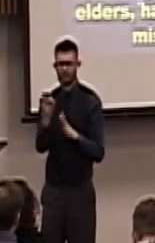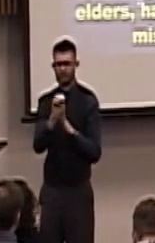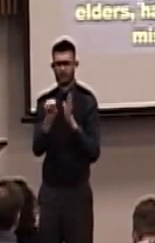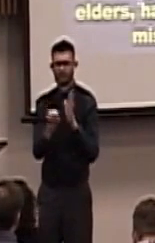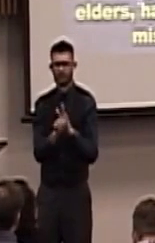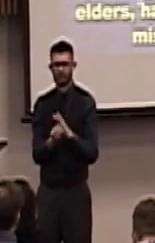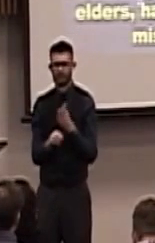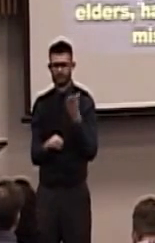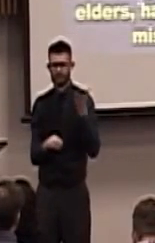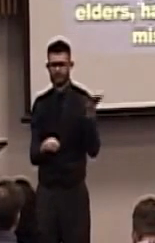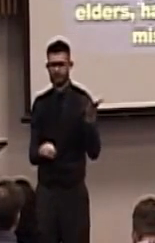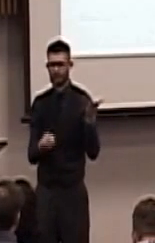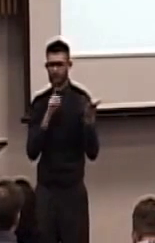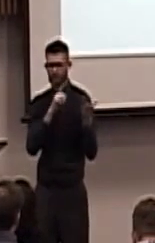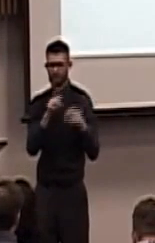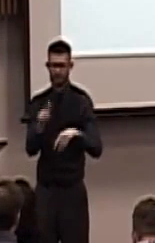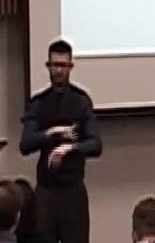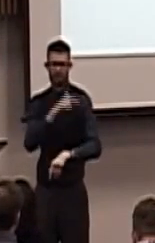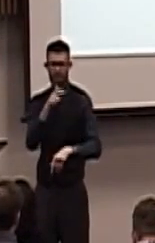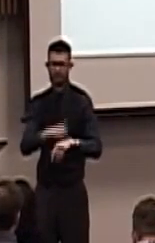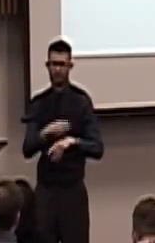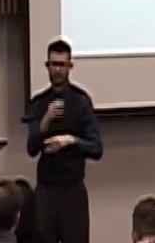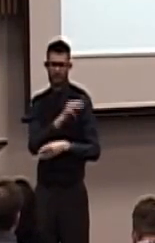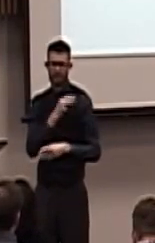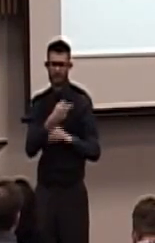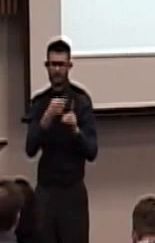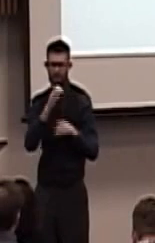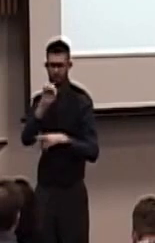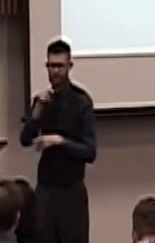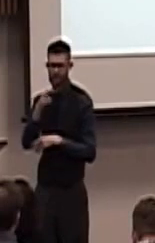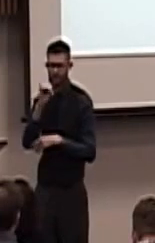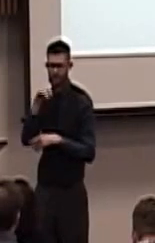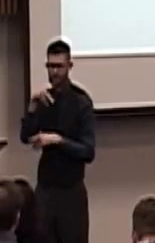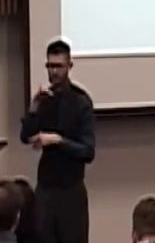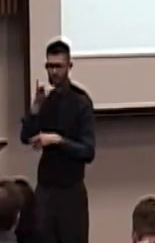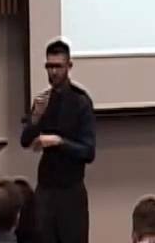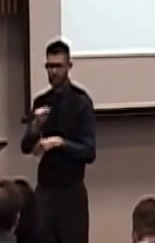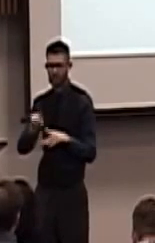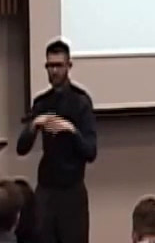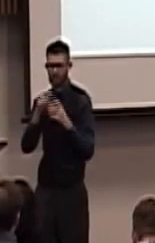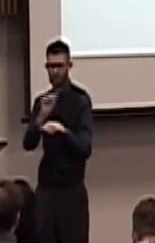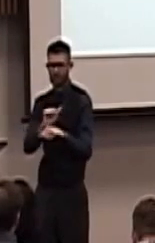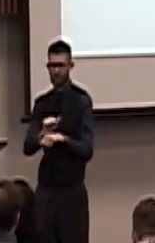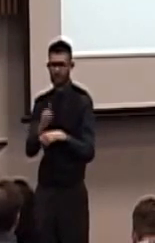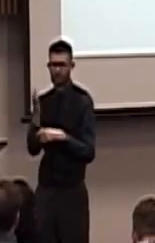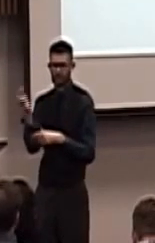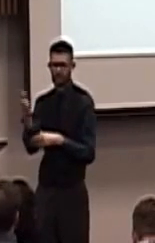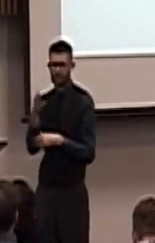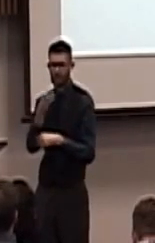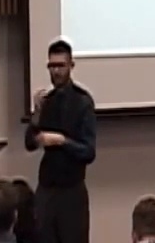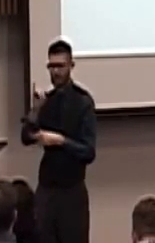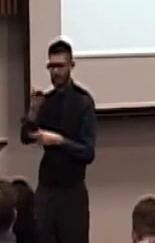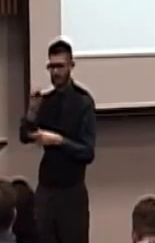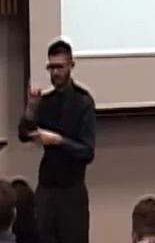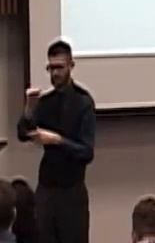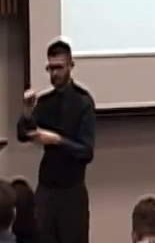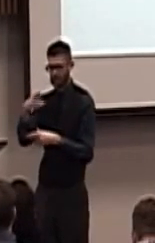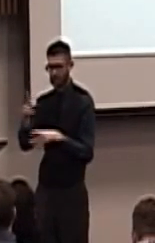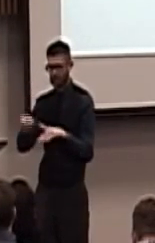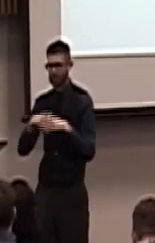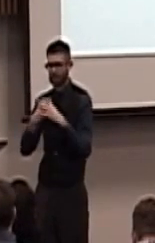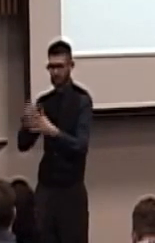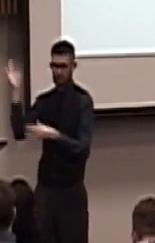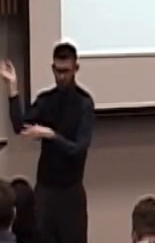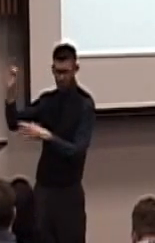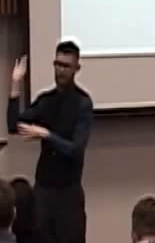long-time missionary from Ethiopia, began to work there. Isaiah went and started teaching and preaching and preaching